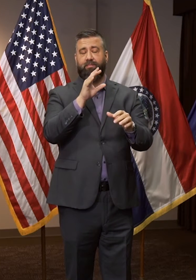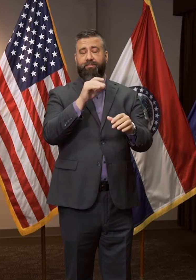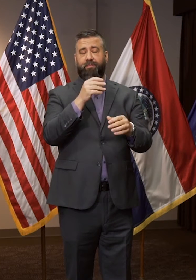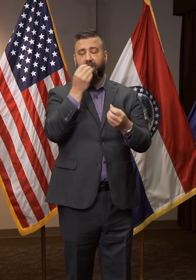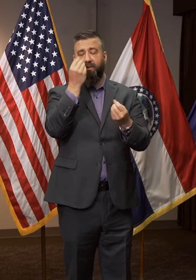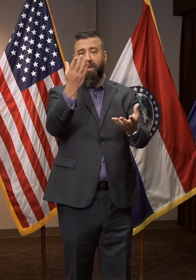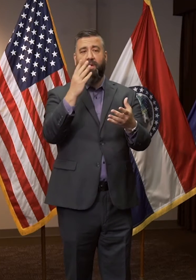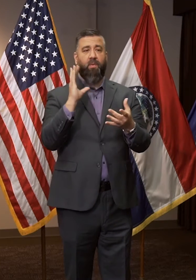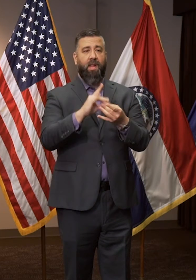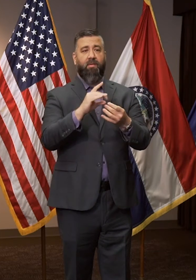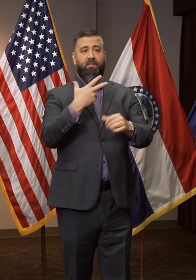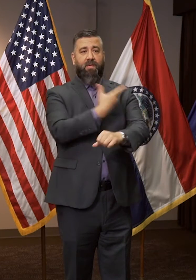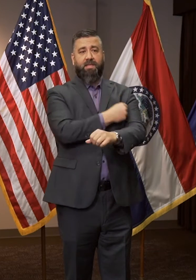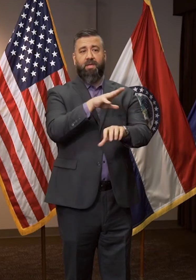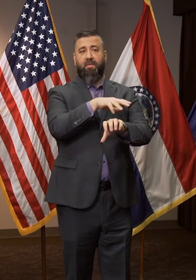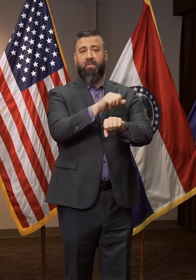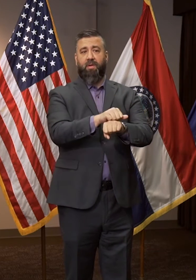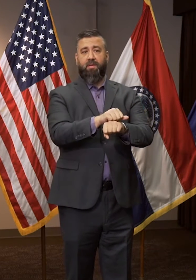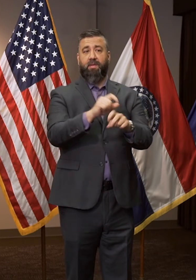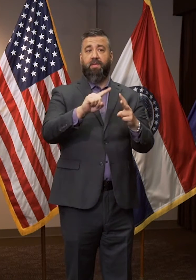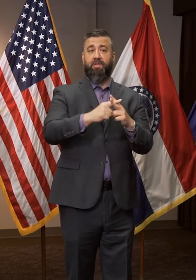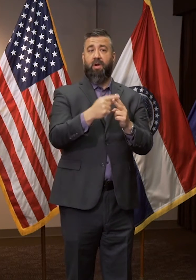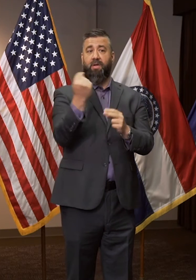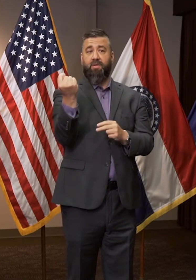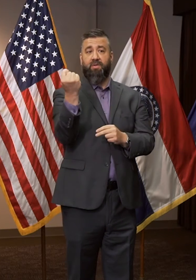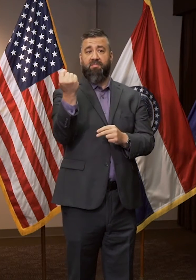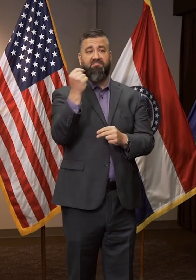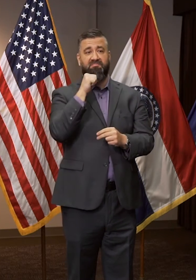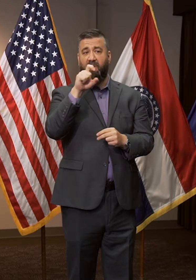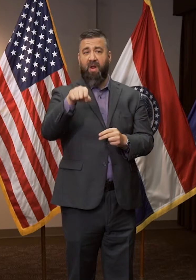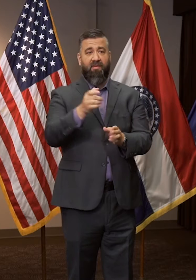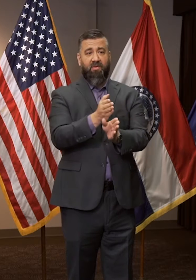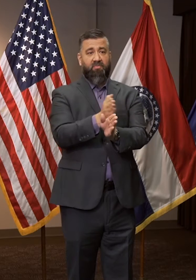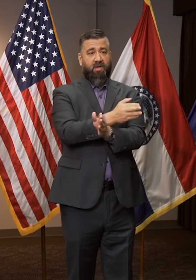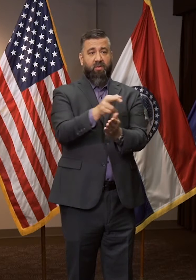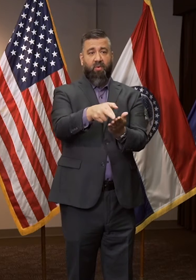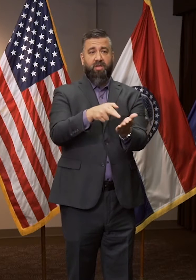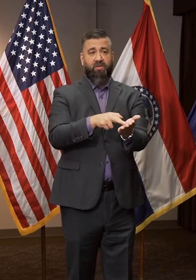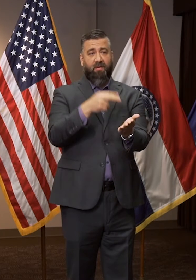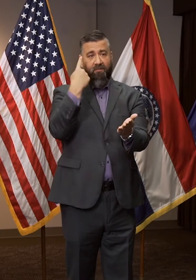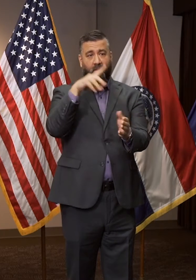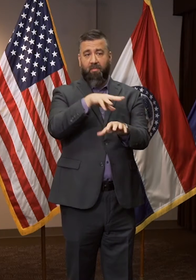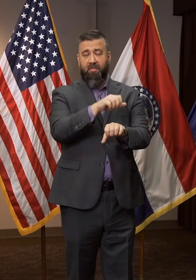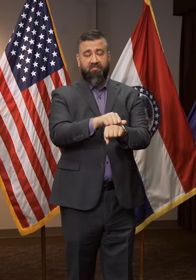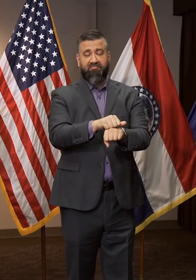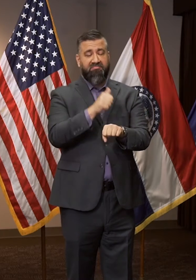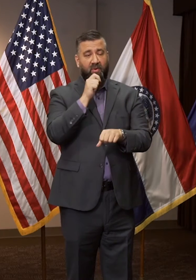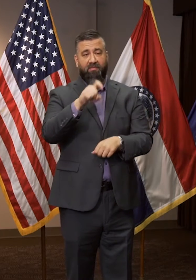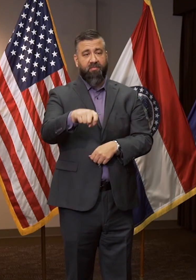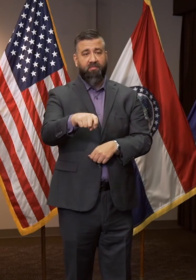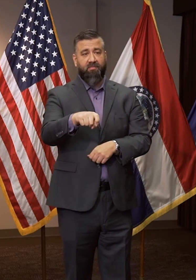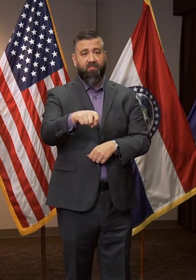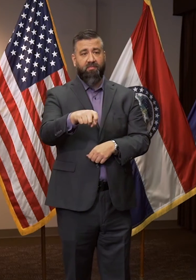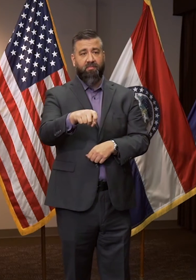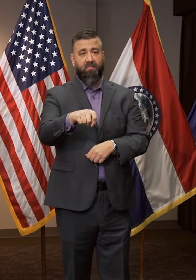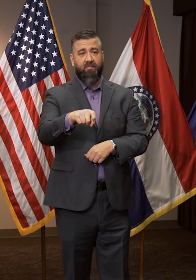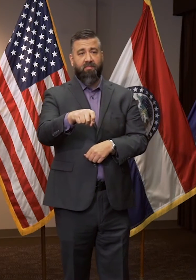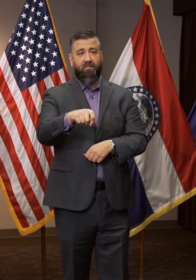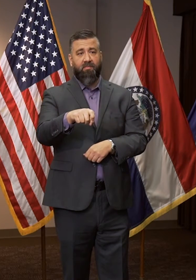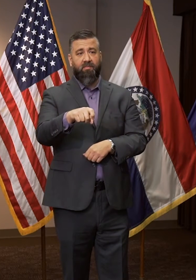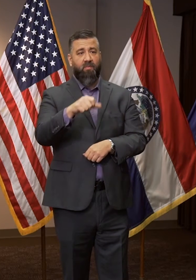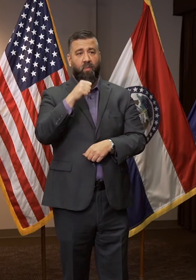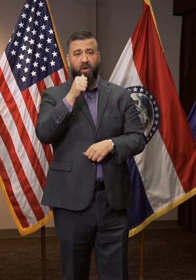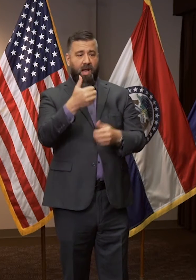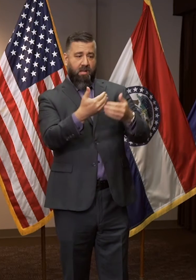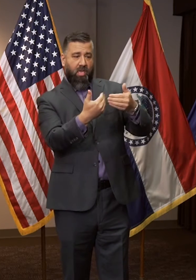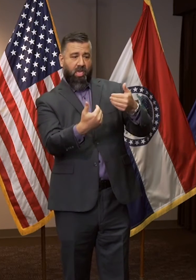Beginning Tuesday, you no longer need to pre-register for a vaccine appointment with the Department of Public Health. Now that we are no longer sorting appointments